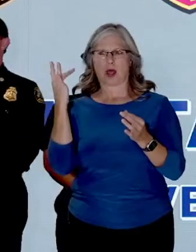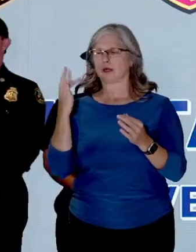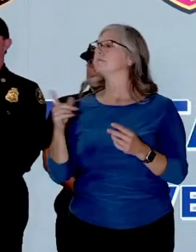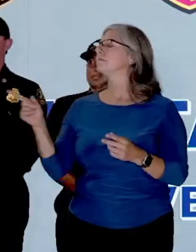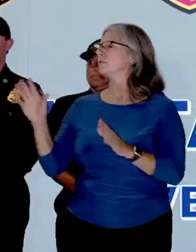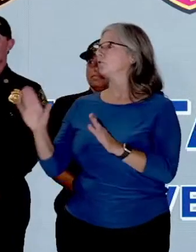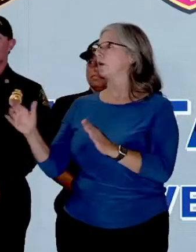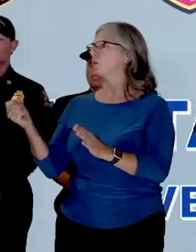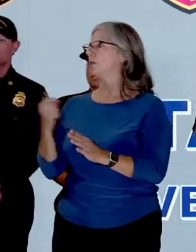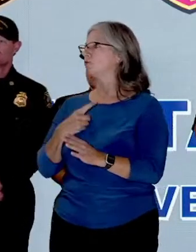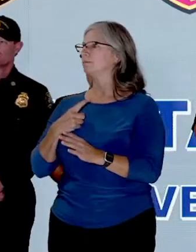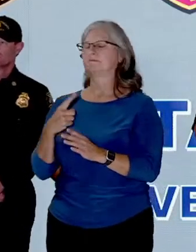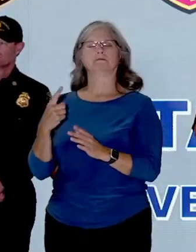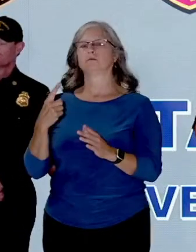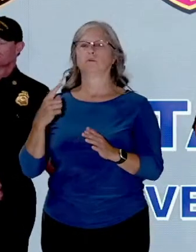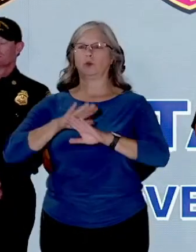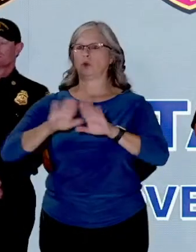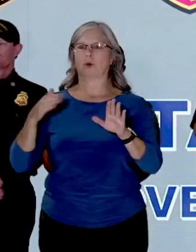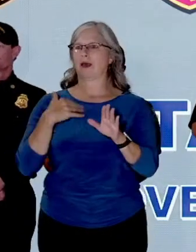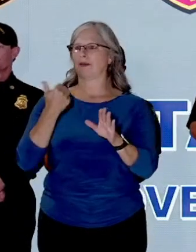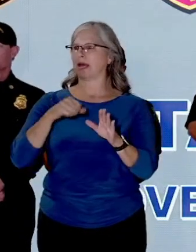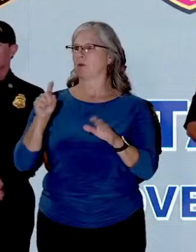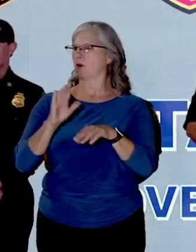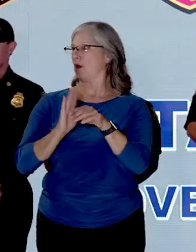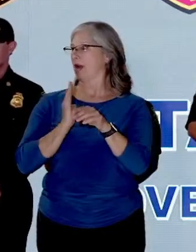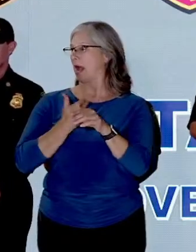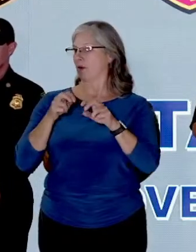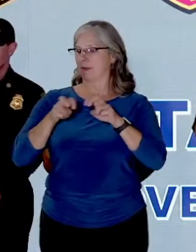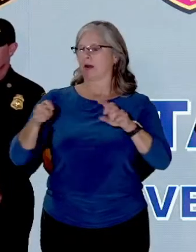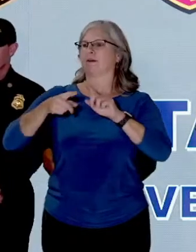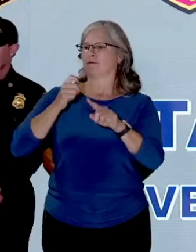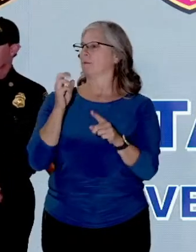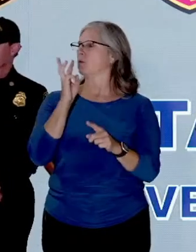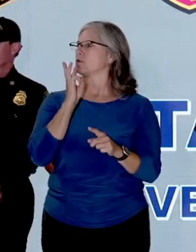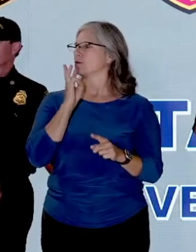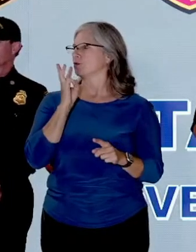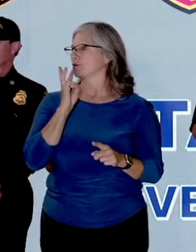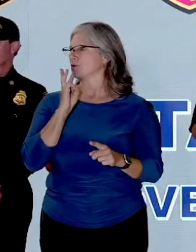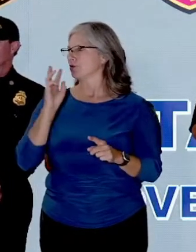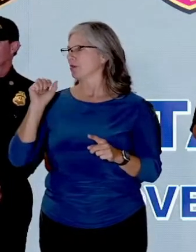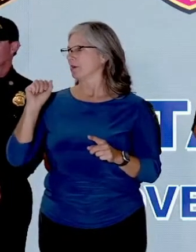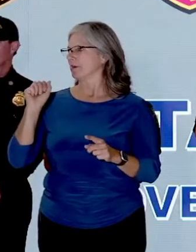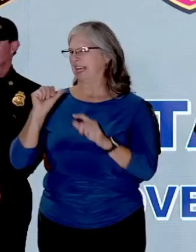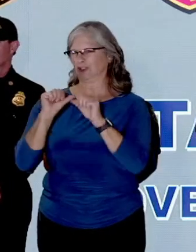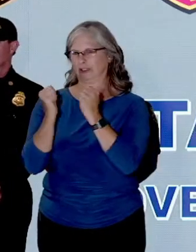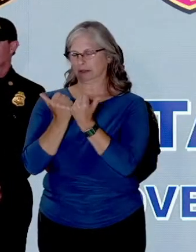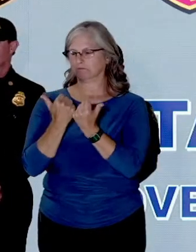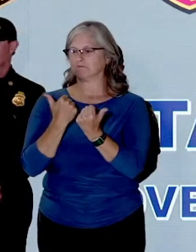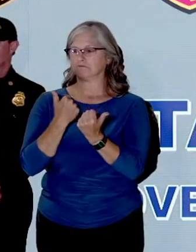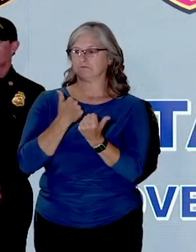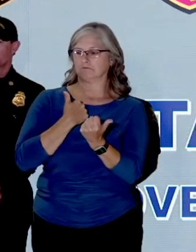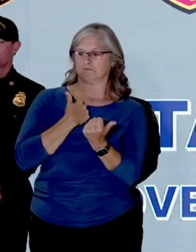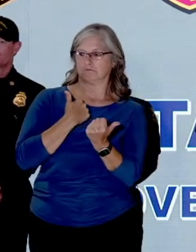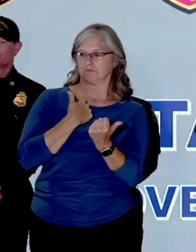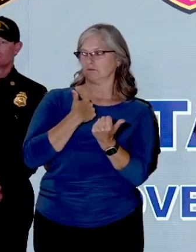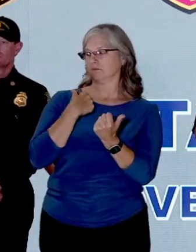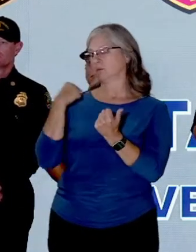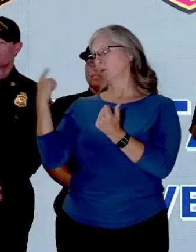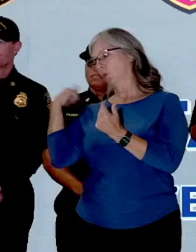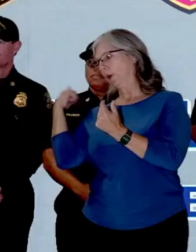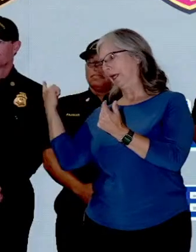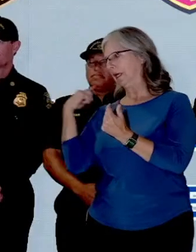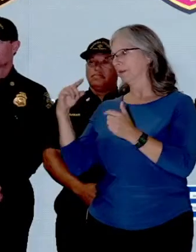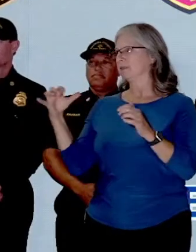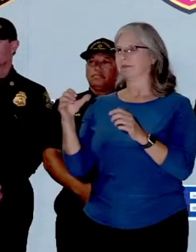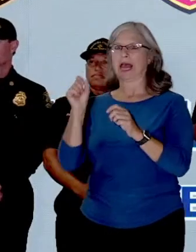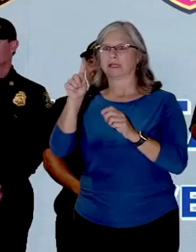Great question, thank you. We do not have anybody on our panel from the water agency. So what we have been doing is